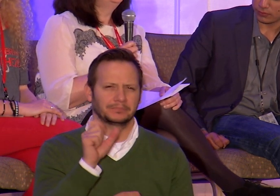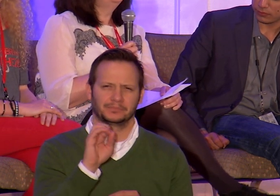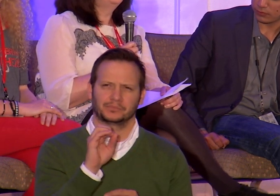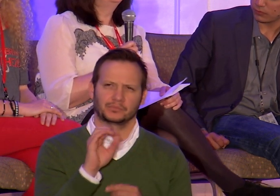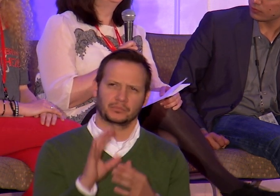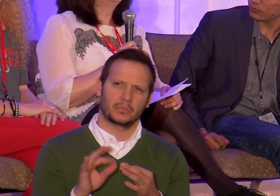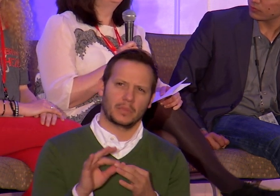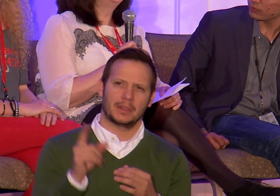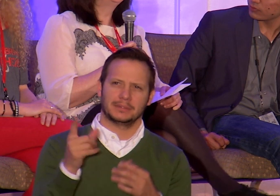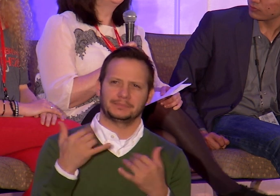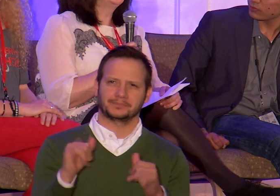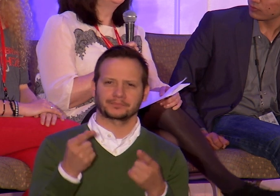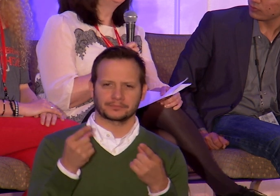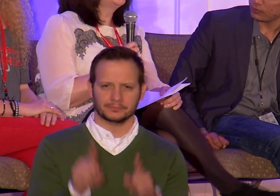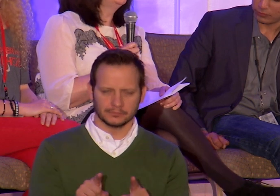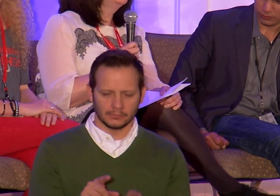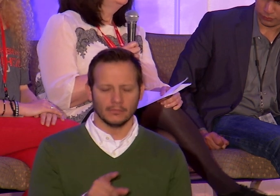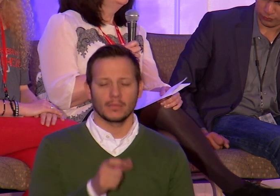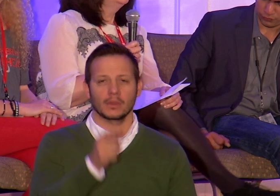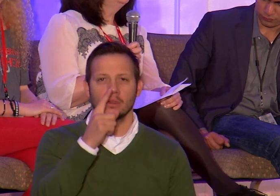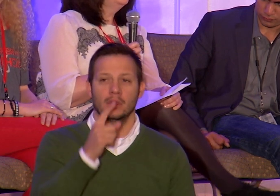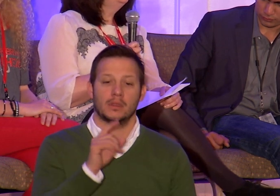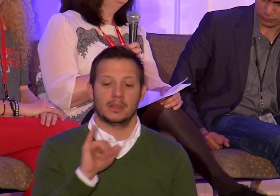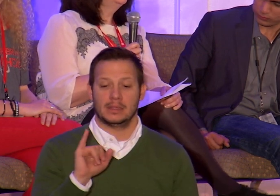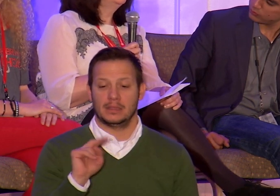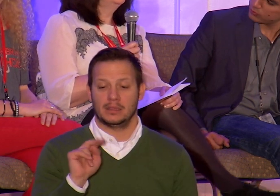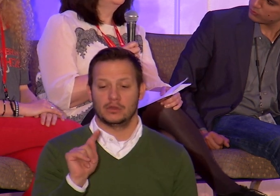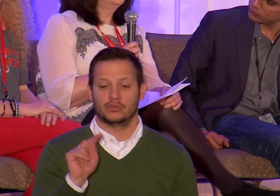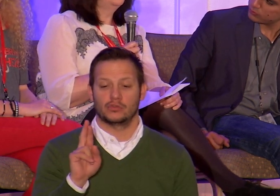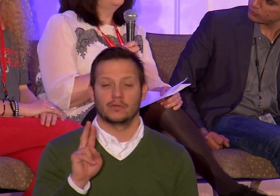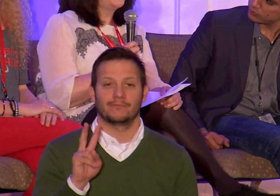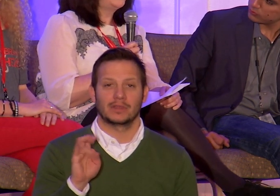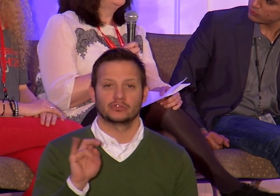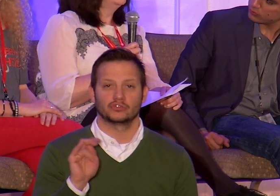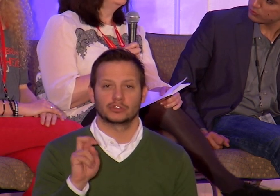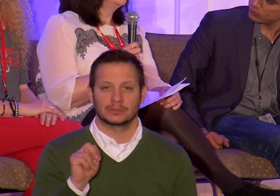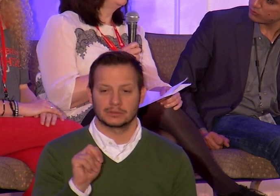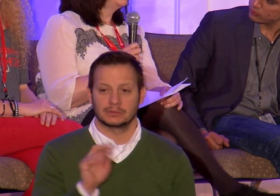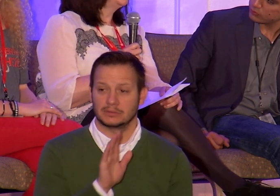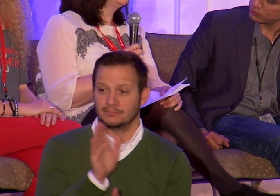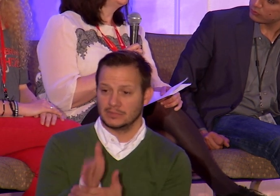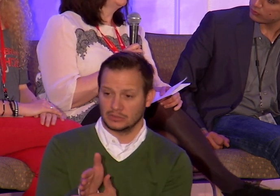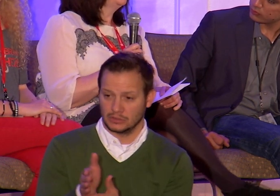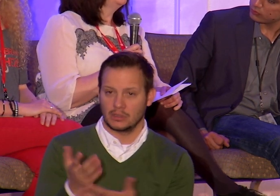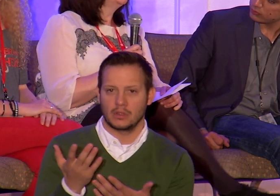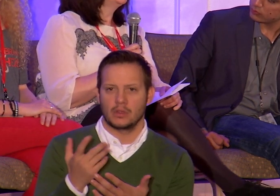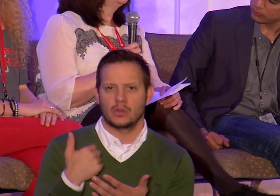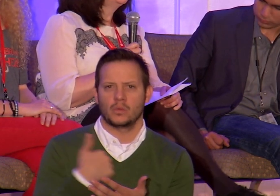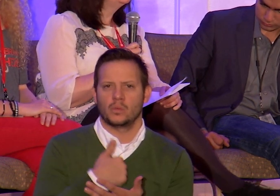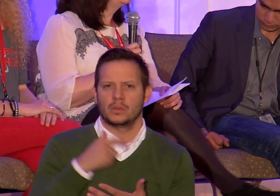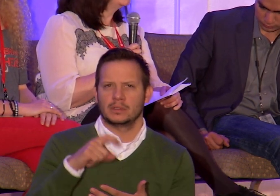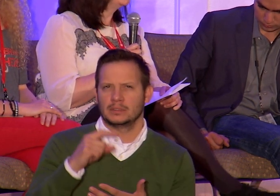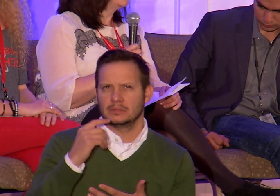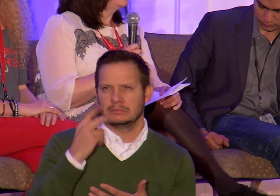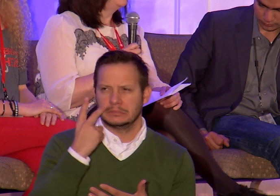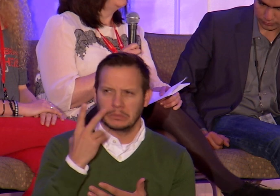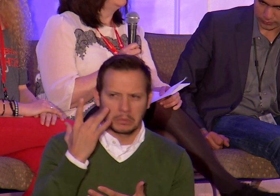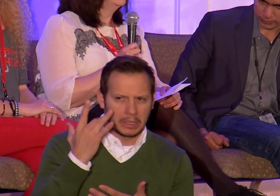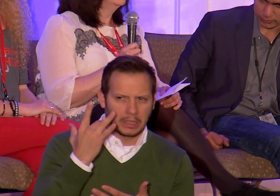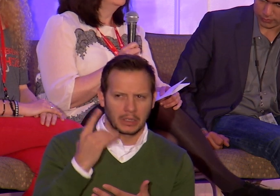The thing about the intervention is that you have to look at why interventions are taking place and what